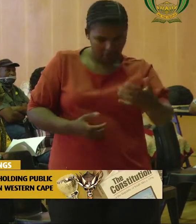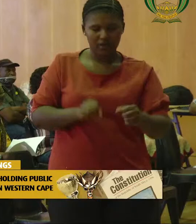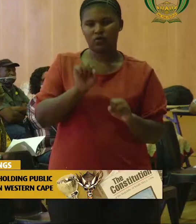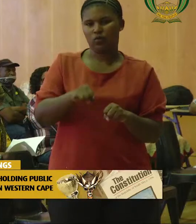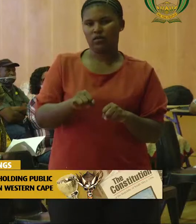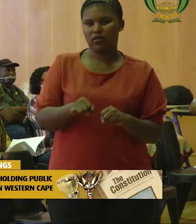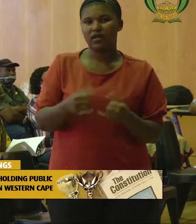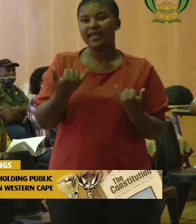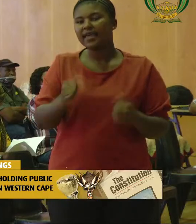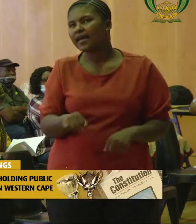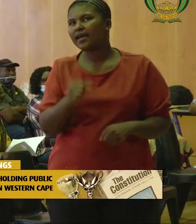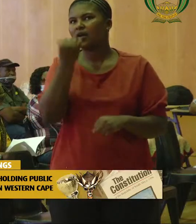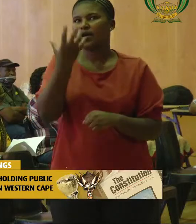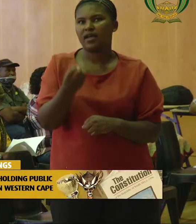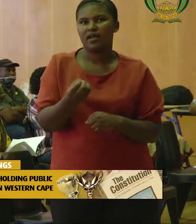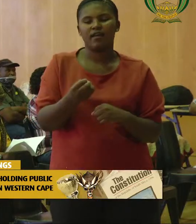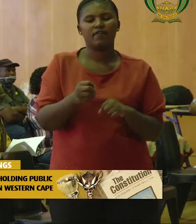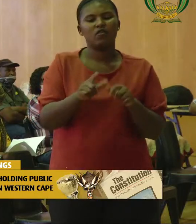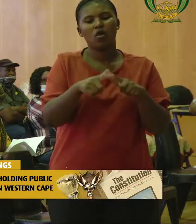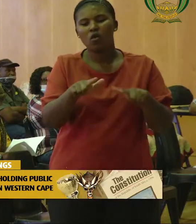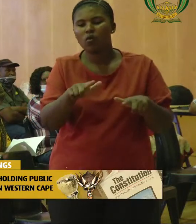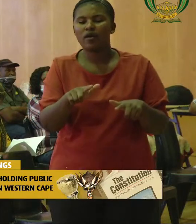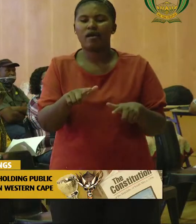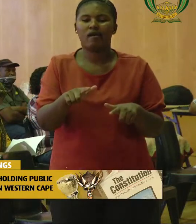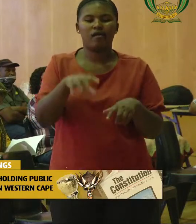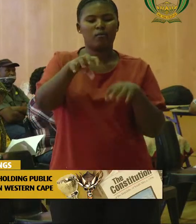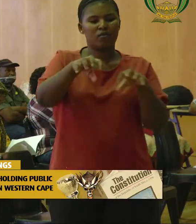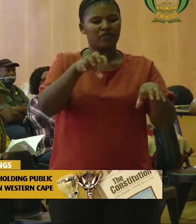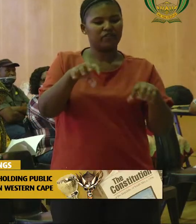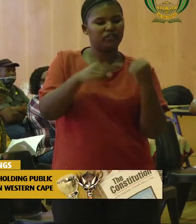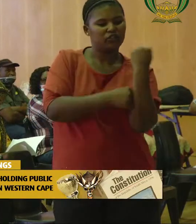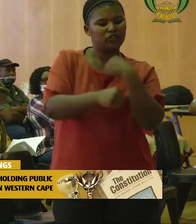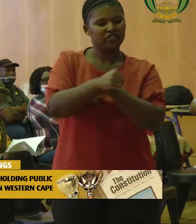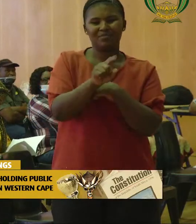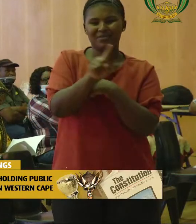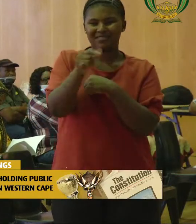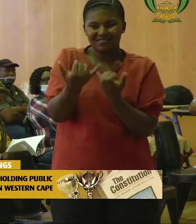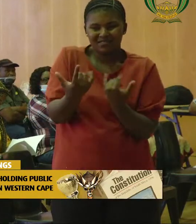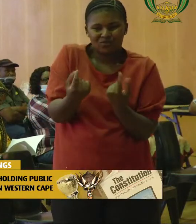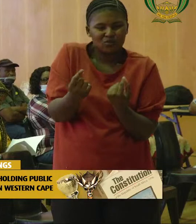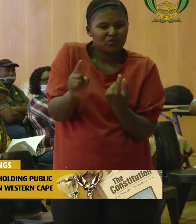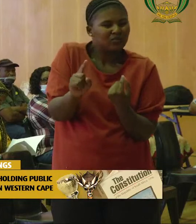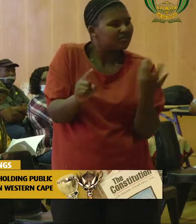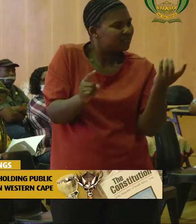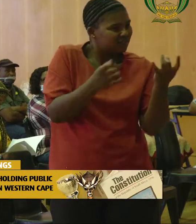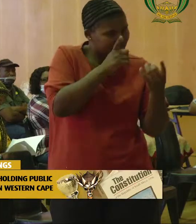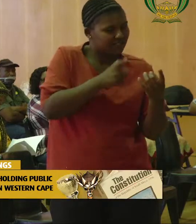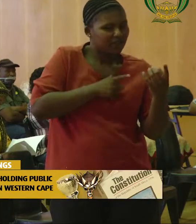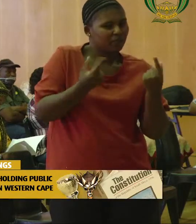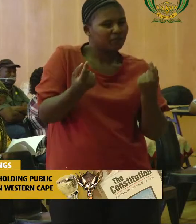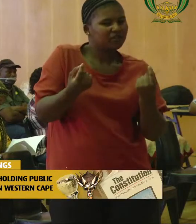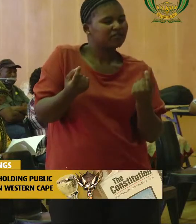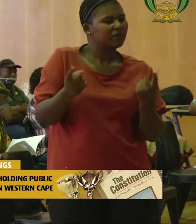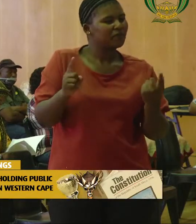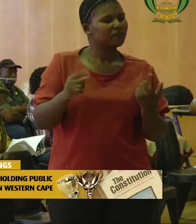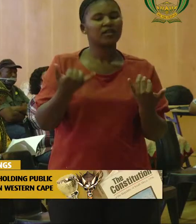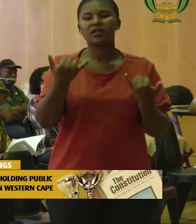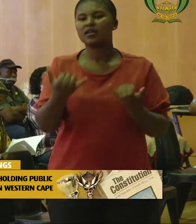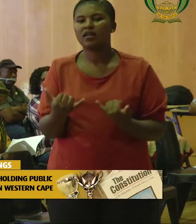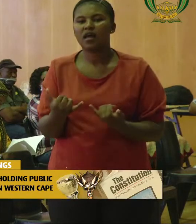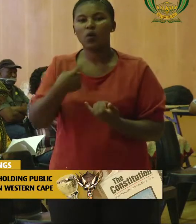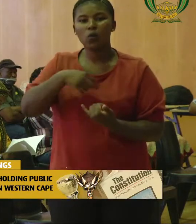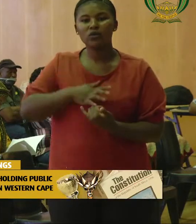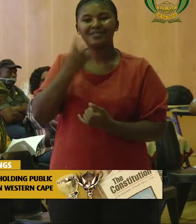there's bathi zikhona, bakhona kwi-local nakwi-provincial structure. What did they do? Tell me, what did they do? Because it's all about